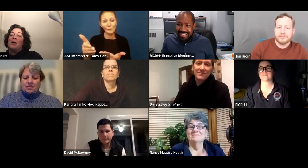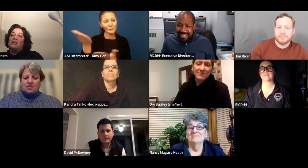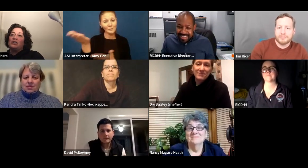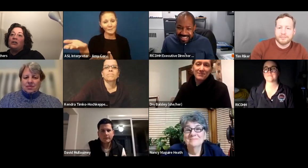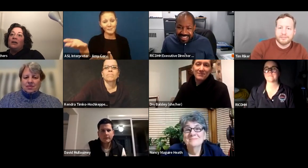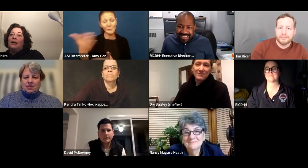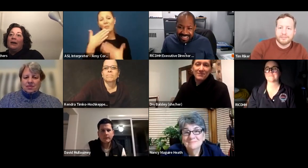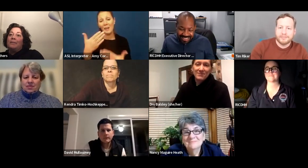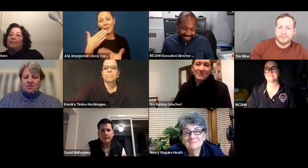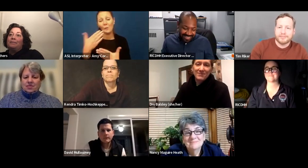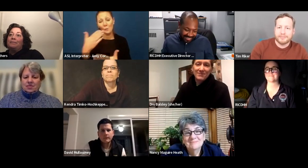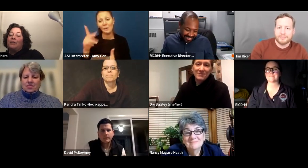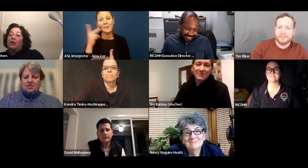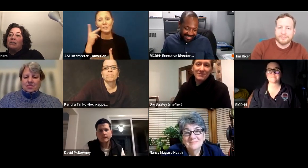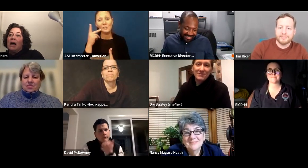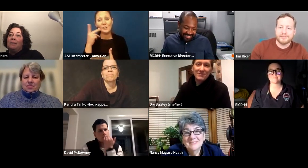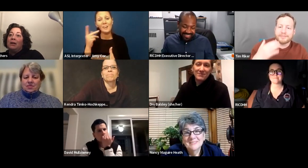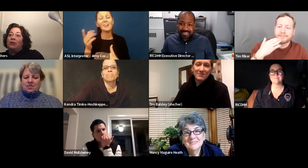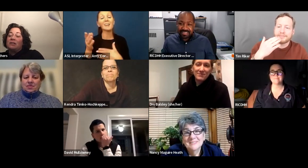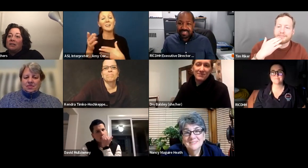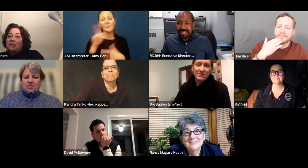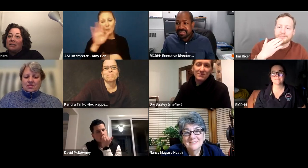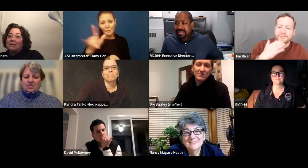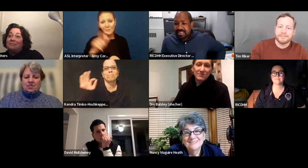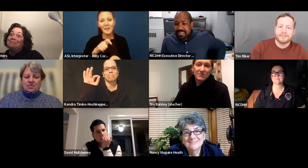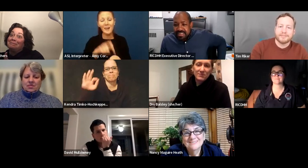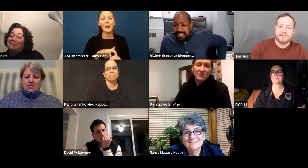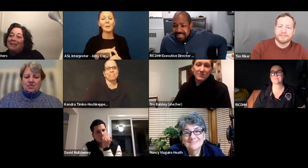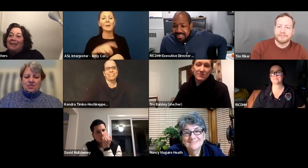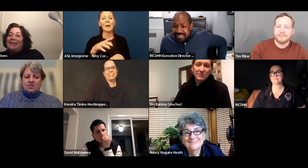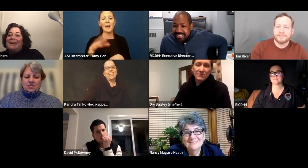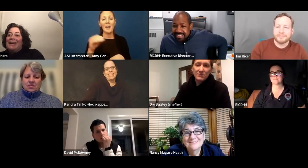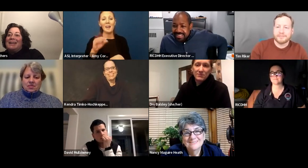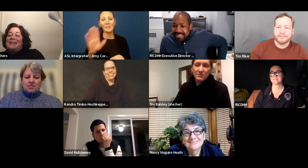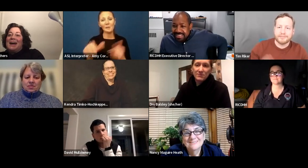you so much for your time and your assistance.